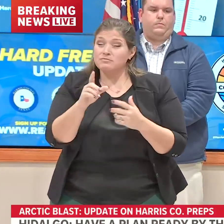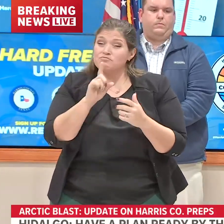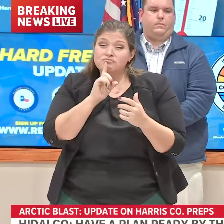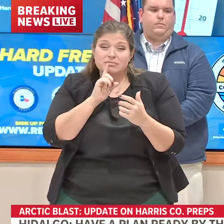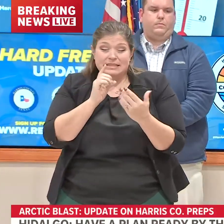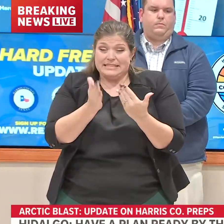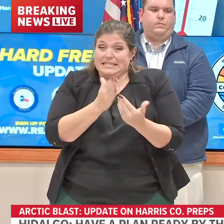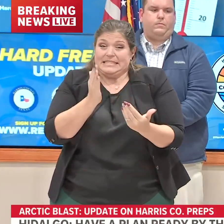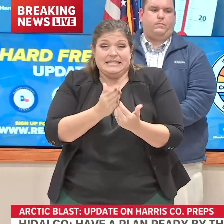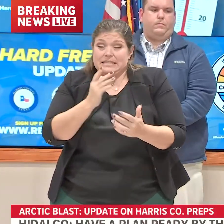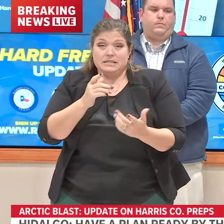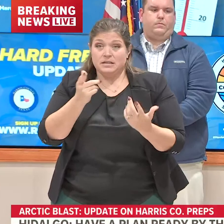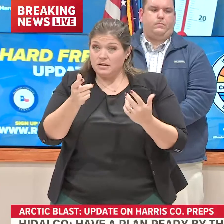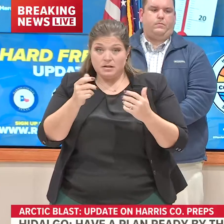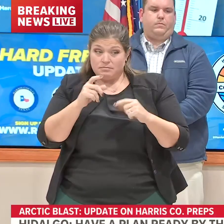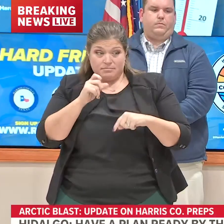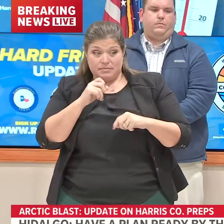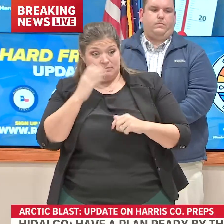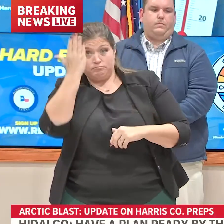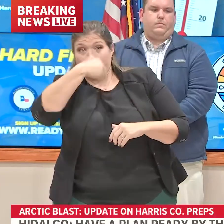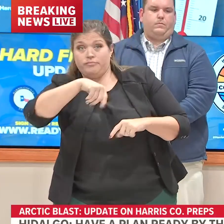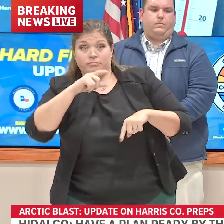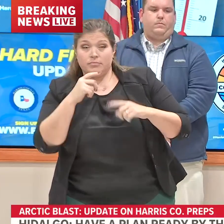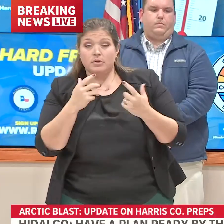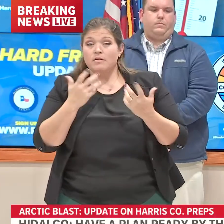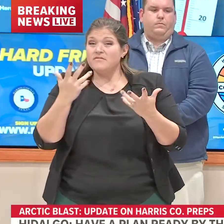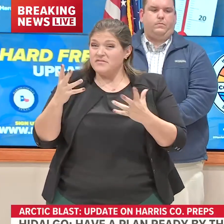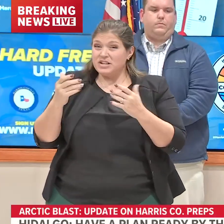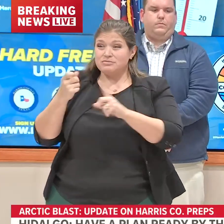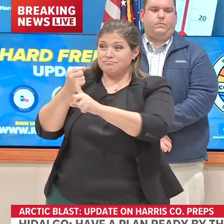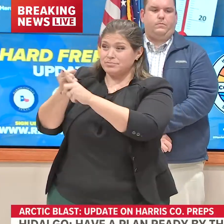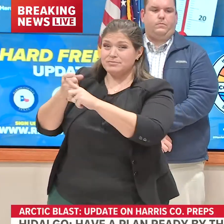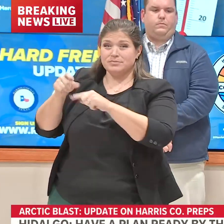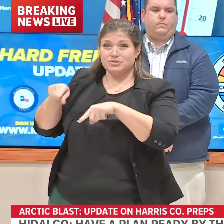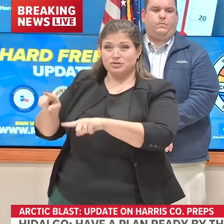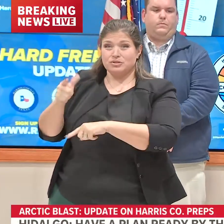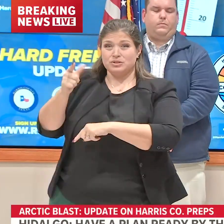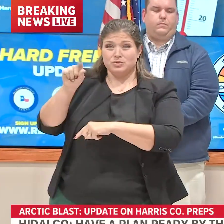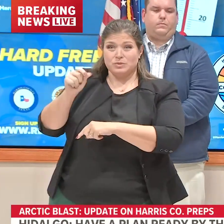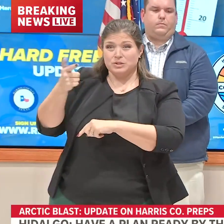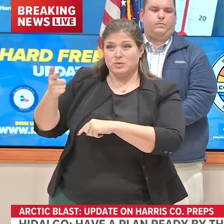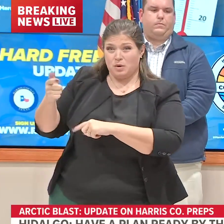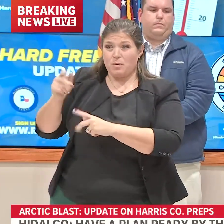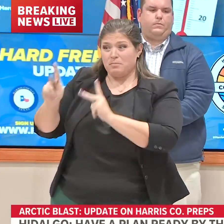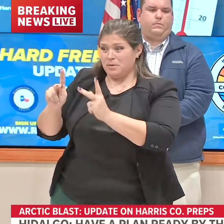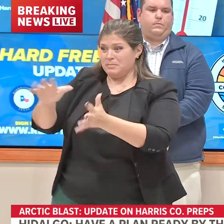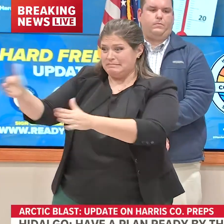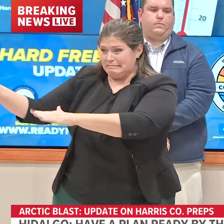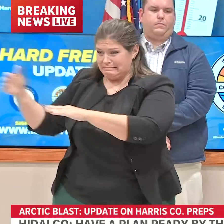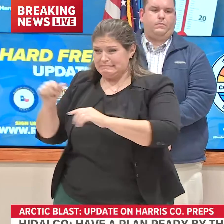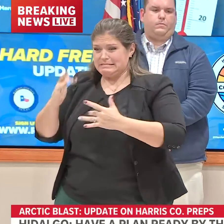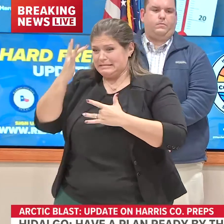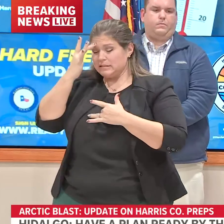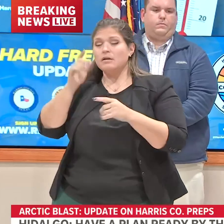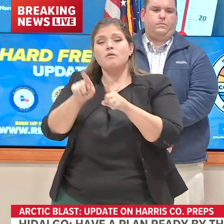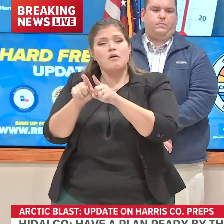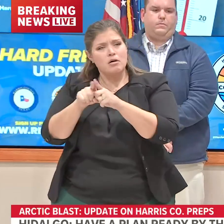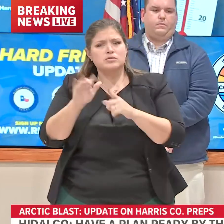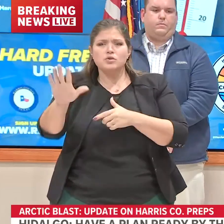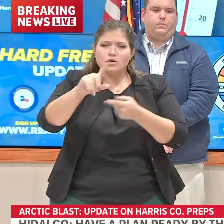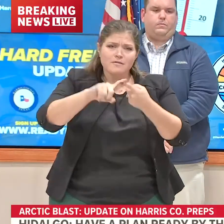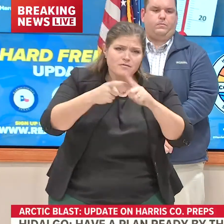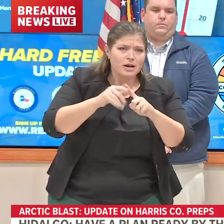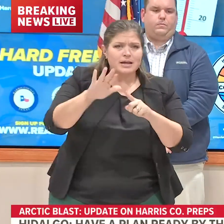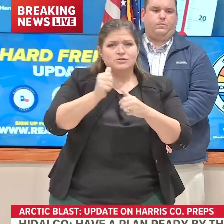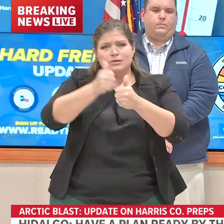invisible, and deadly issue that already took a toll on our community in 2021. So take care of yourself and spread the word to your neighbors, to your